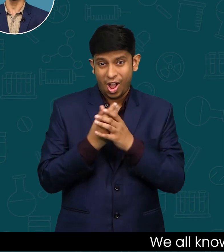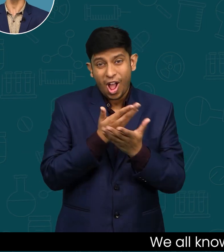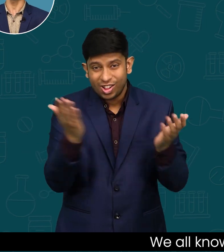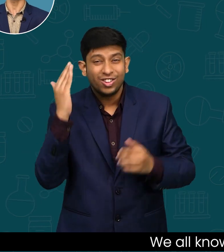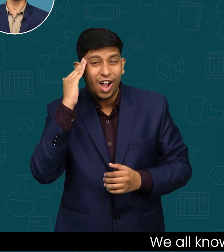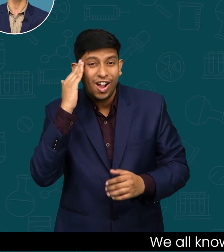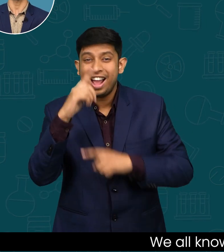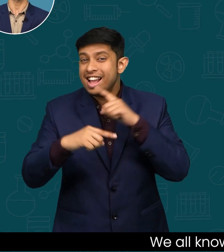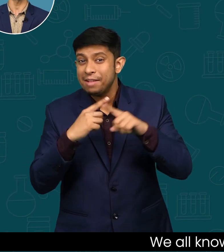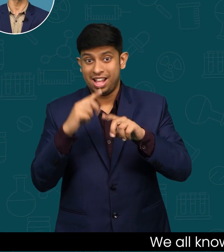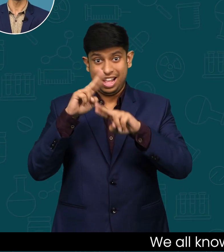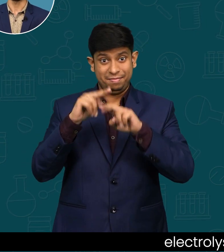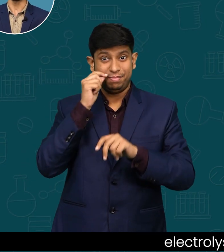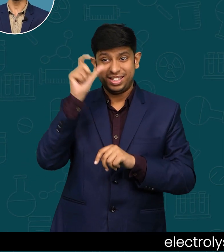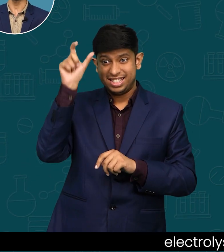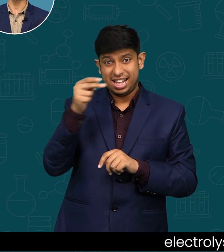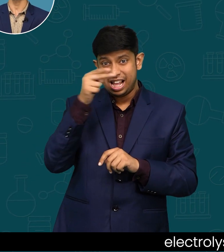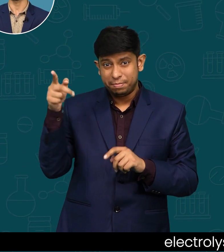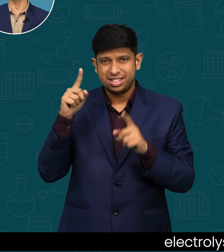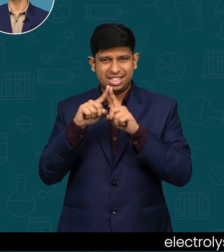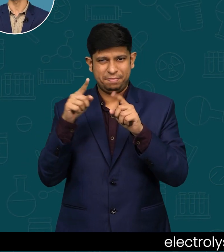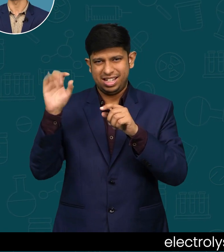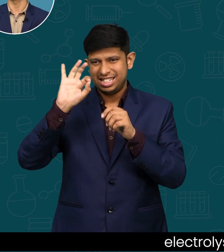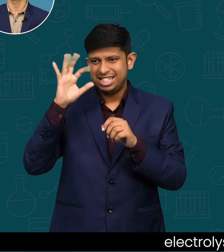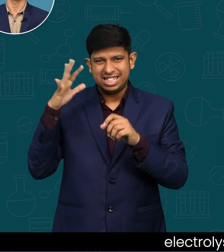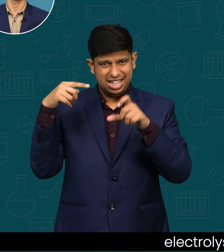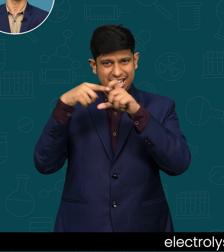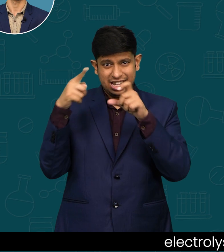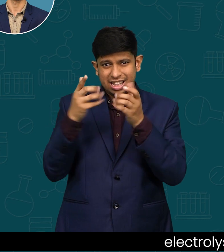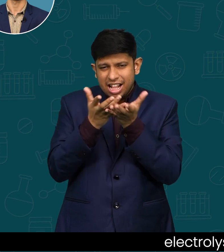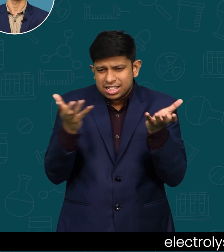We all know about Faraday's electrolysis experiments.